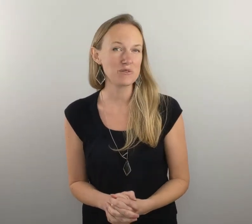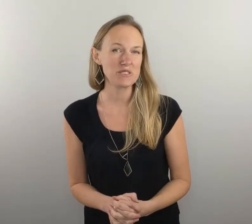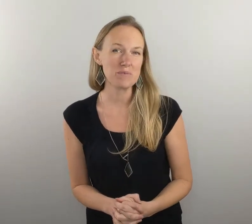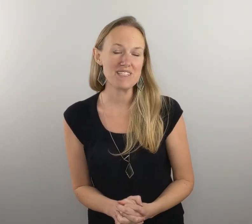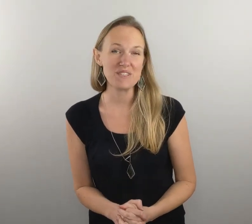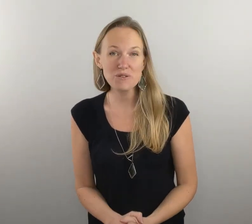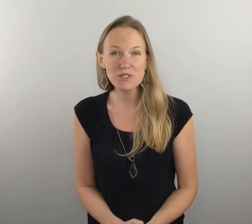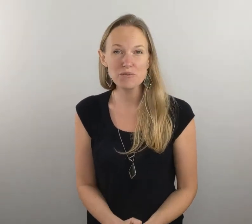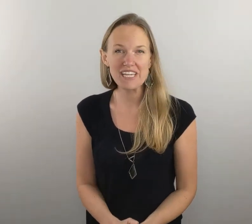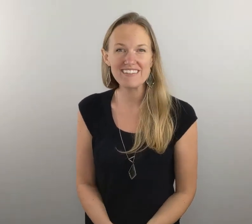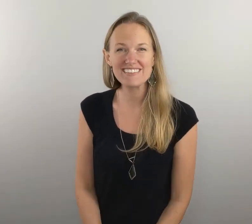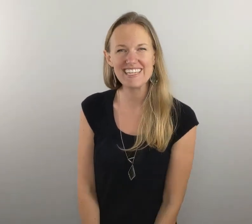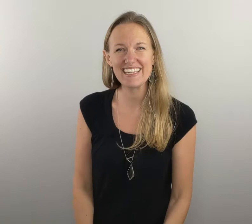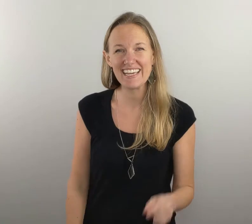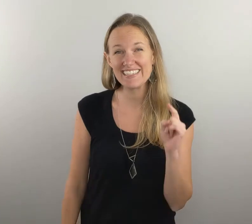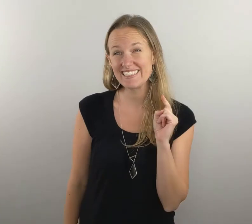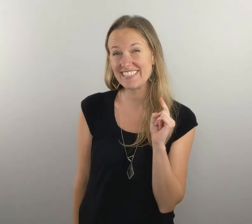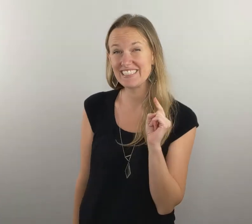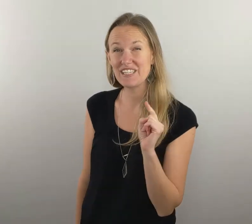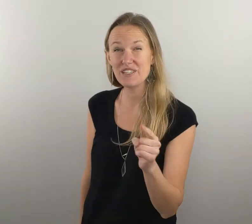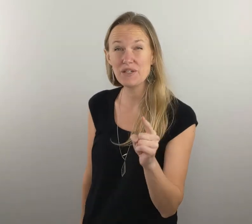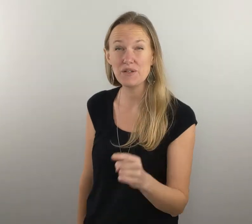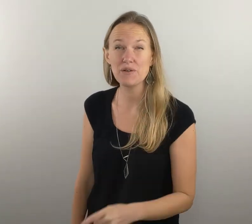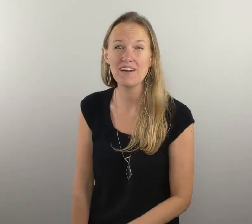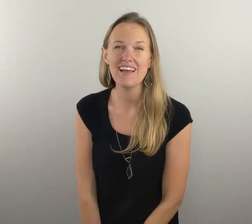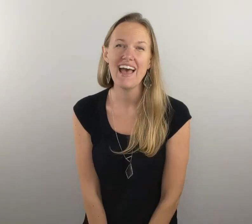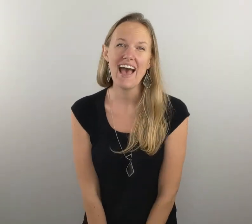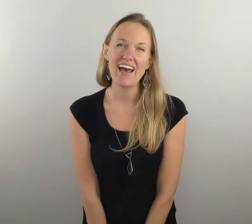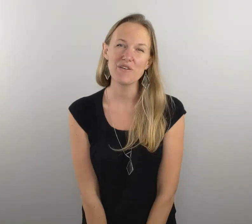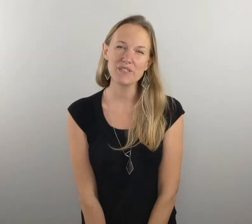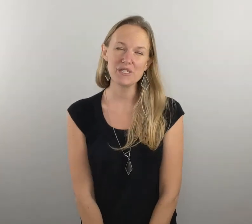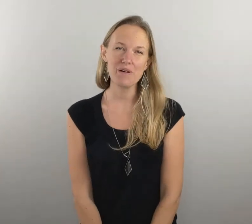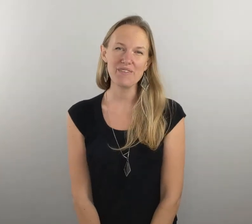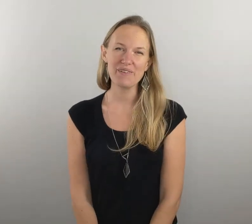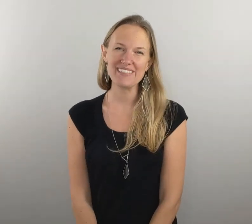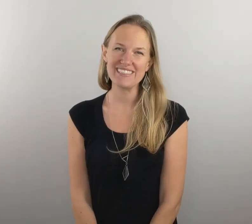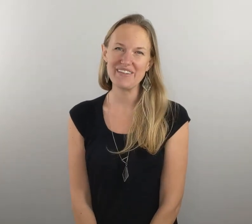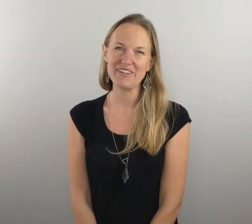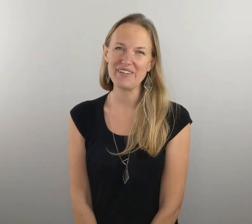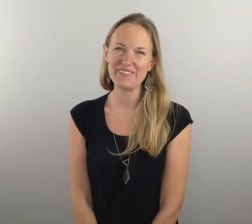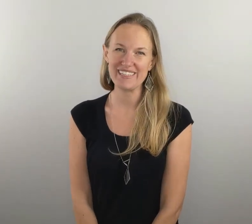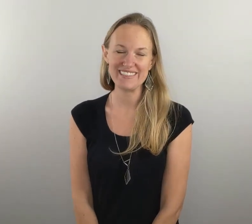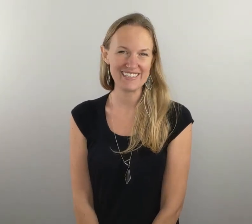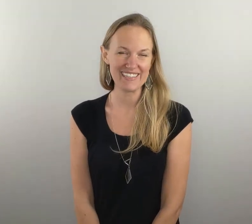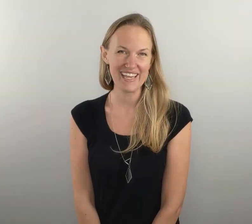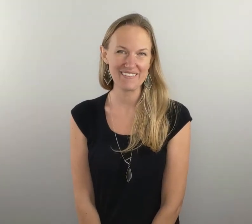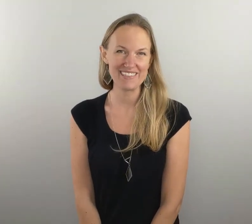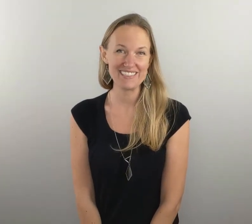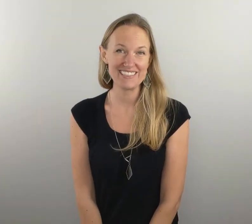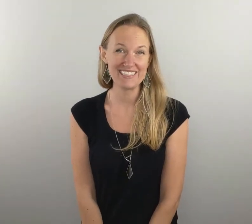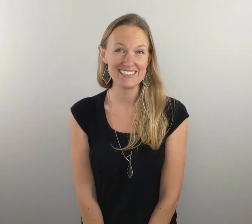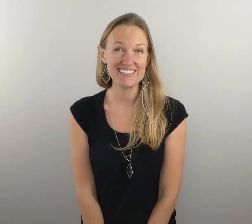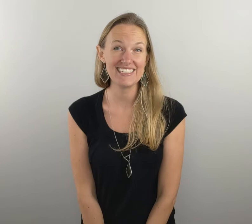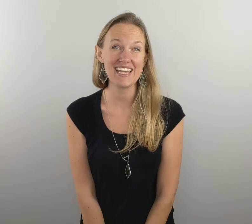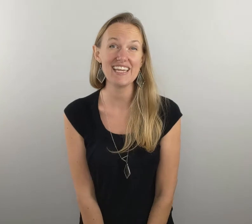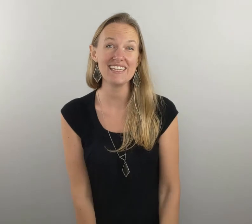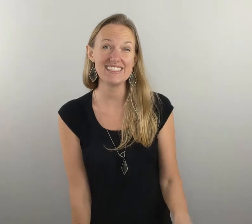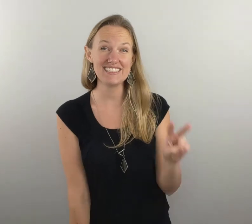Worship is a YouTube channel dedicated to teaching you how to worship our Lord and Savior using sign language. Today is